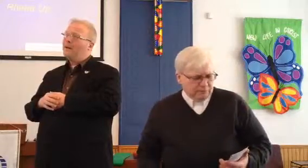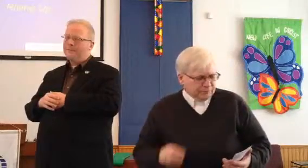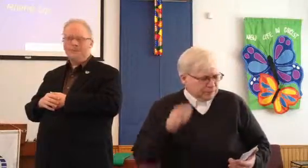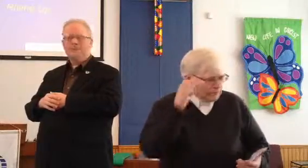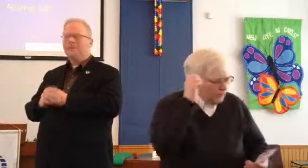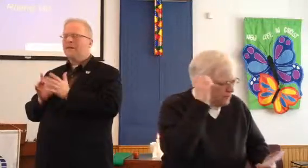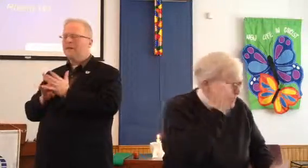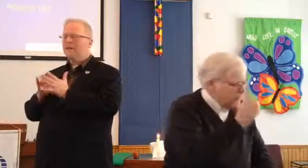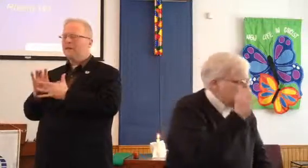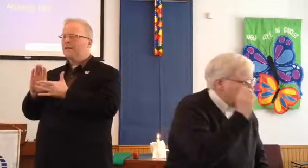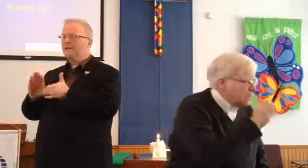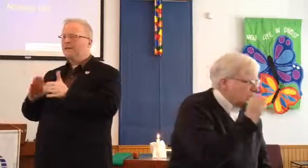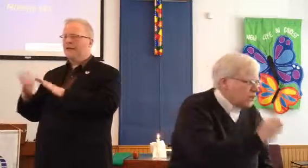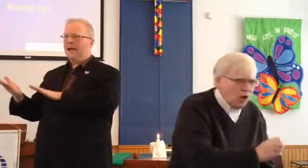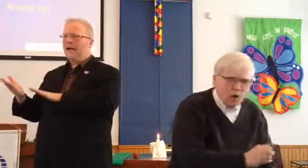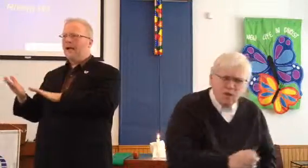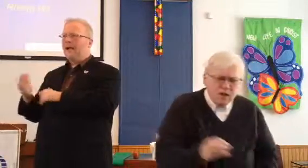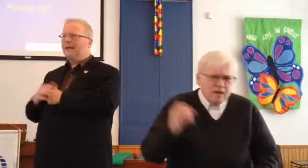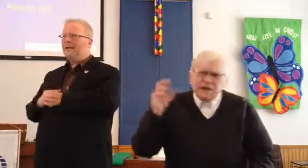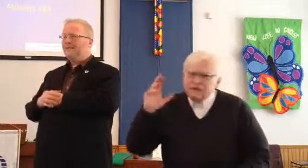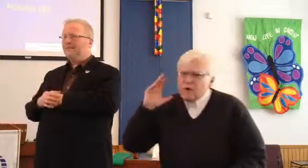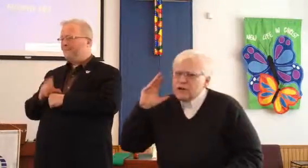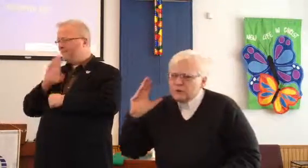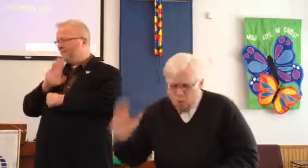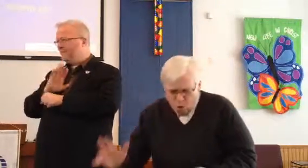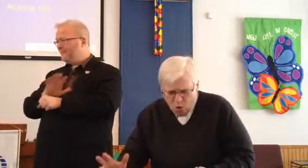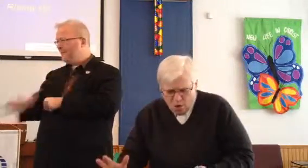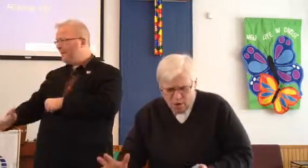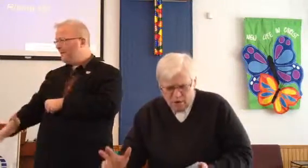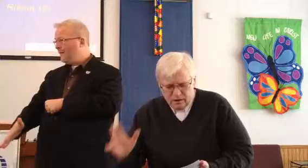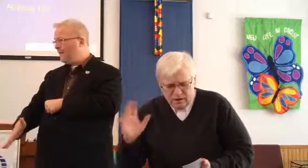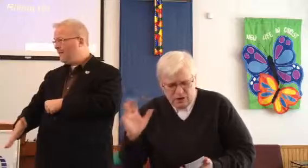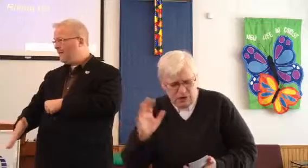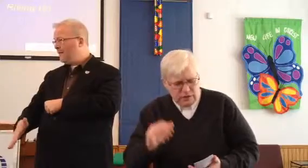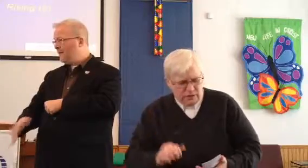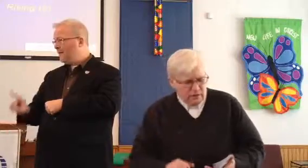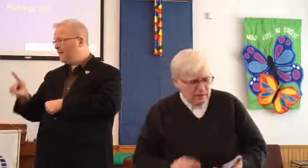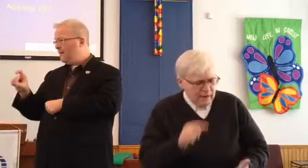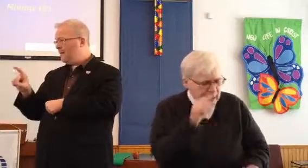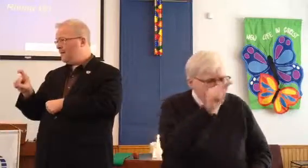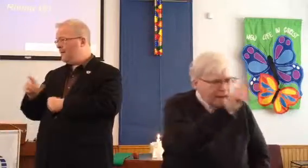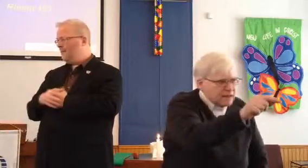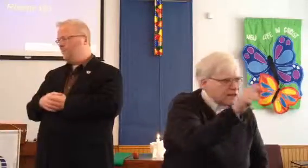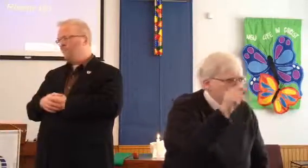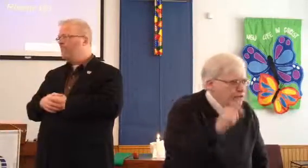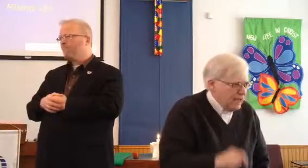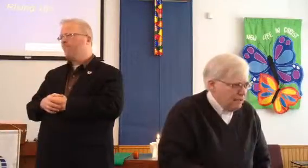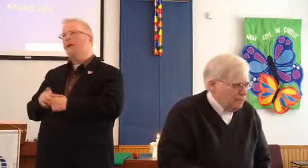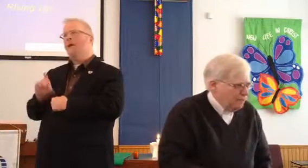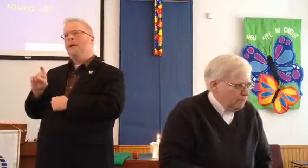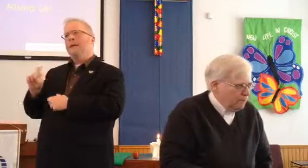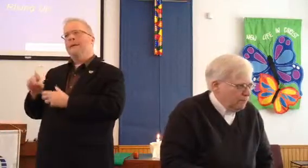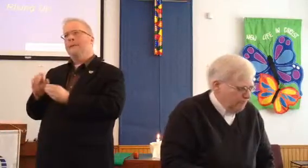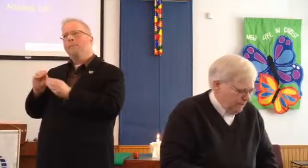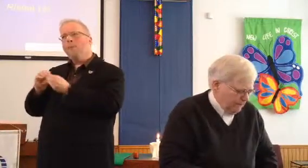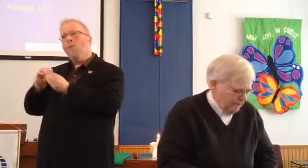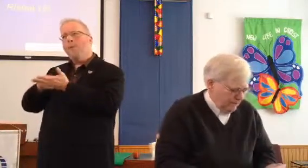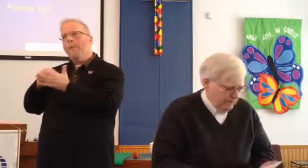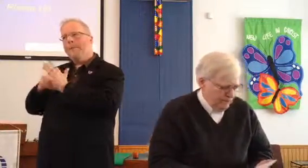criminal. They needed to know that there is more to Jesus and to them